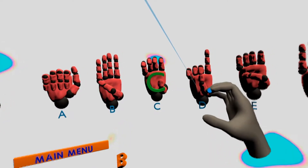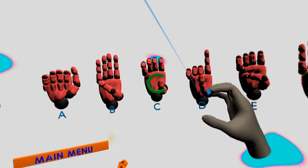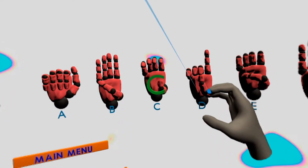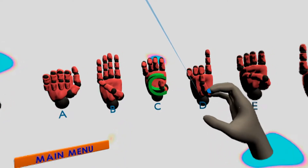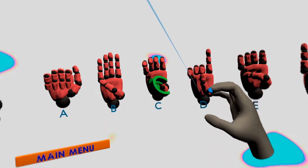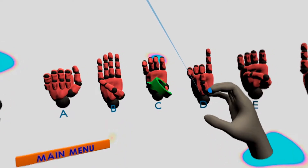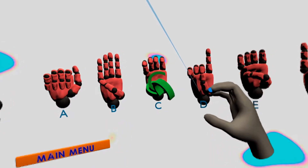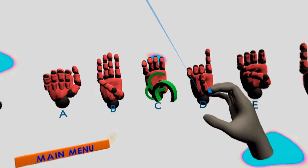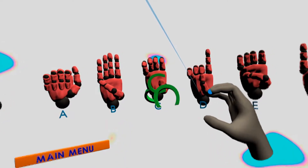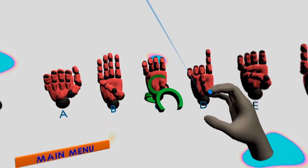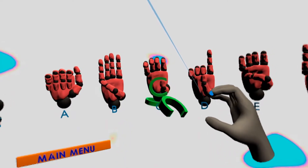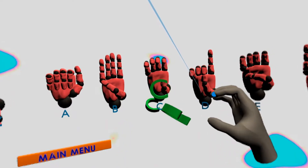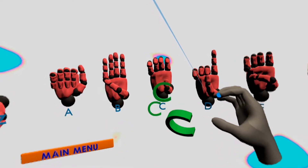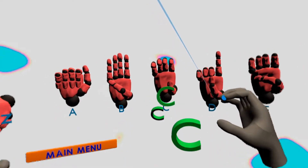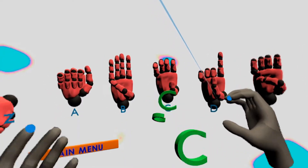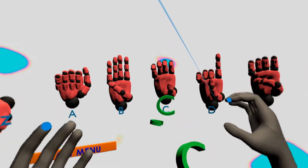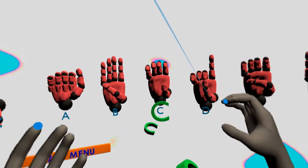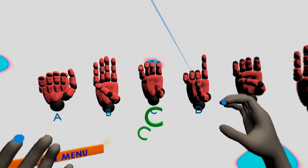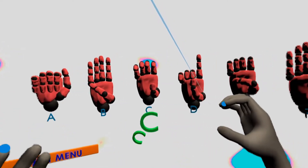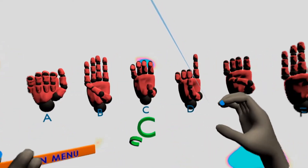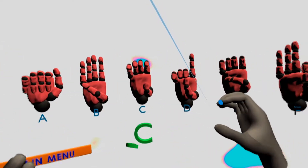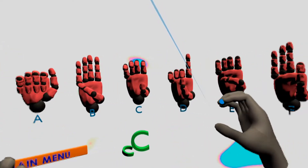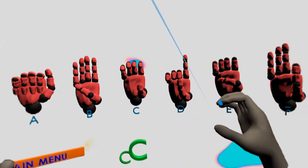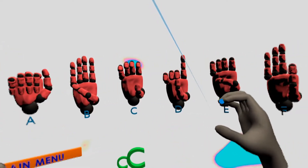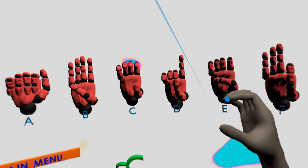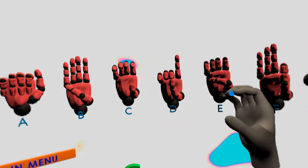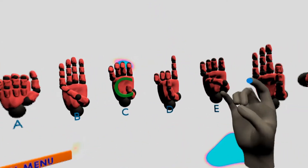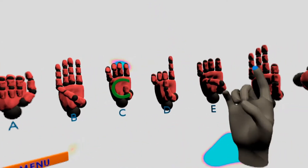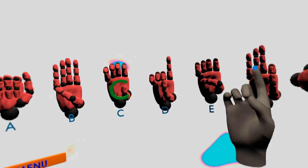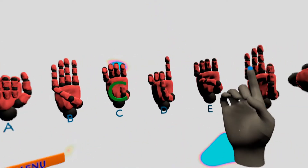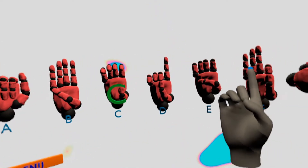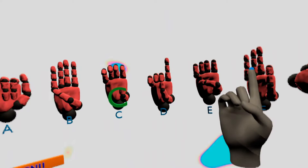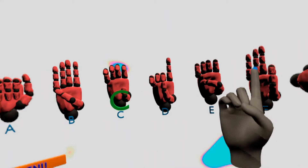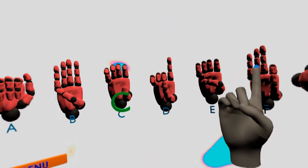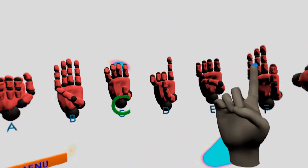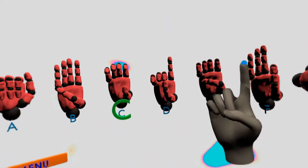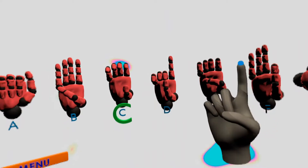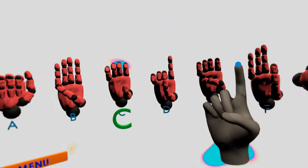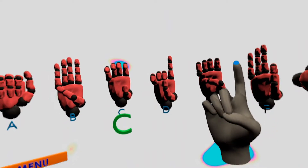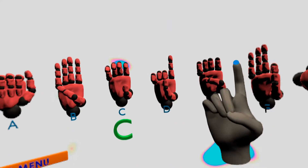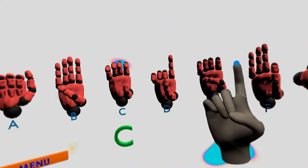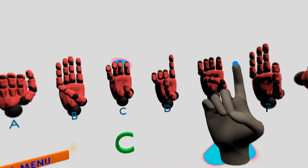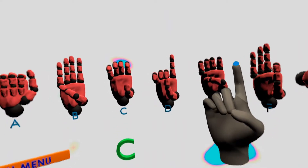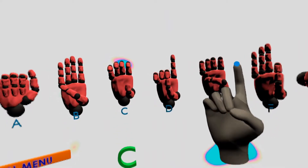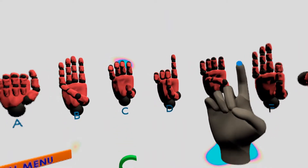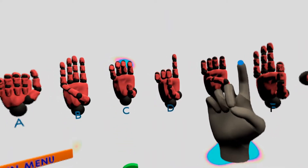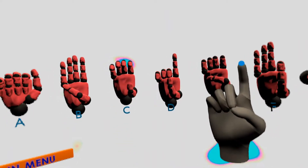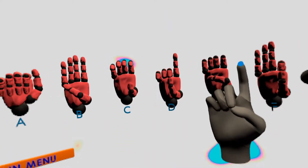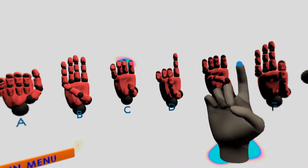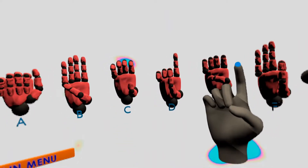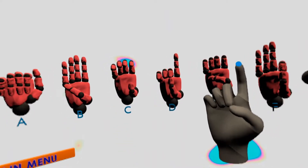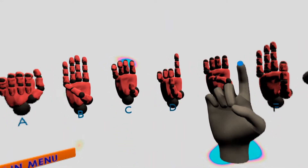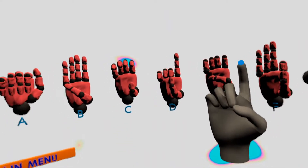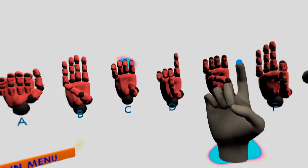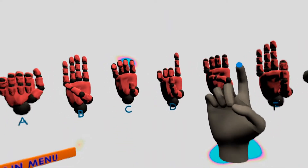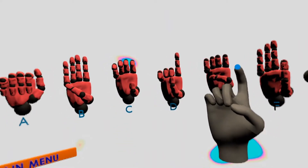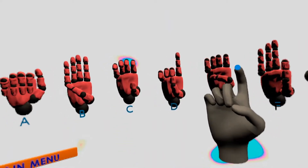In the practice section, can take your time and learn the letters you want or need to learn rather than hoping the game randomly chooses the letters that you need the most practice with.